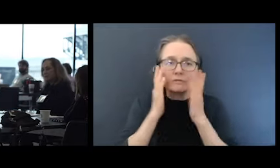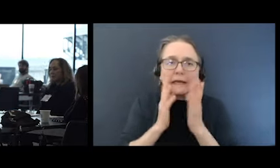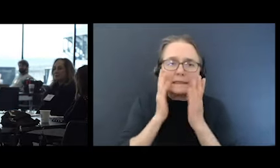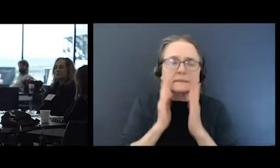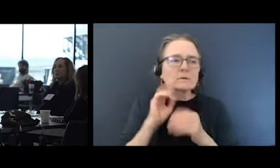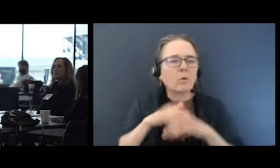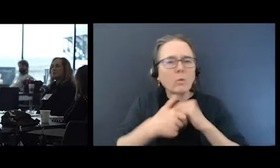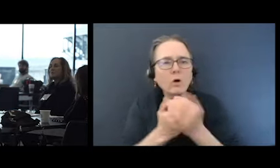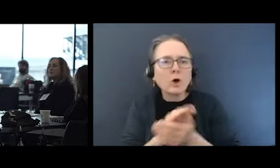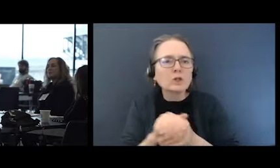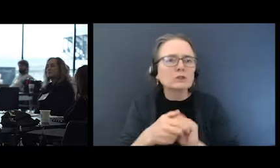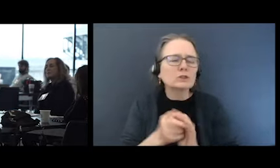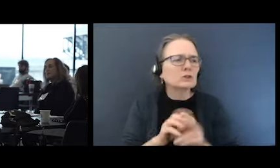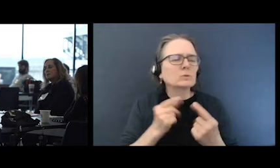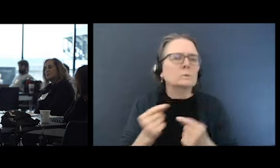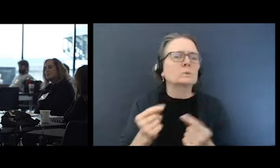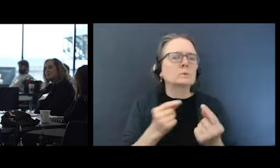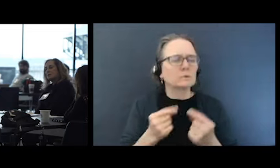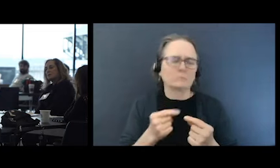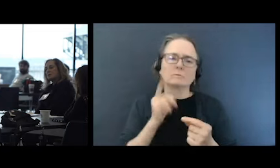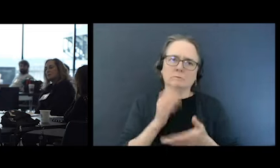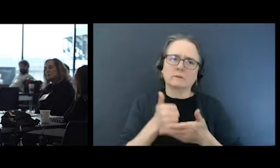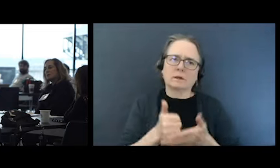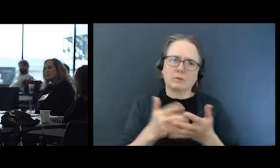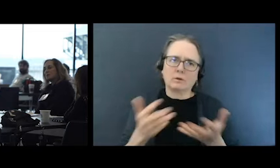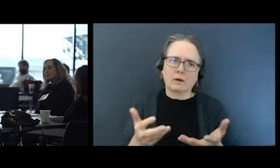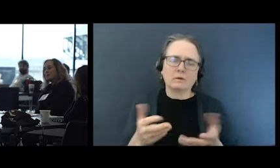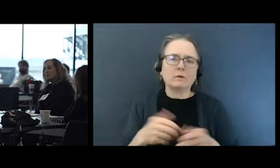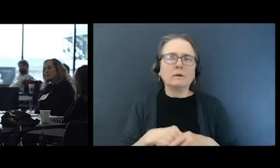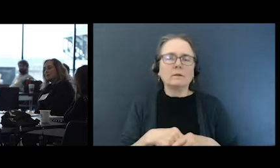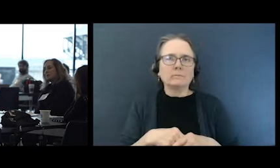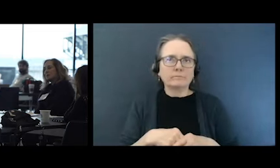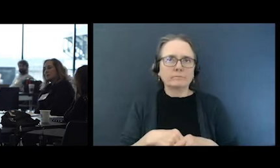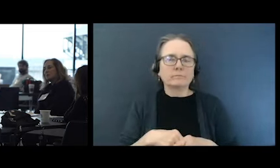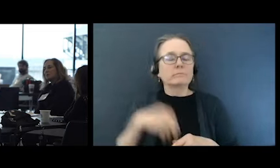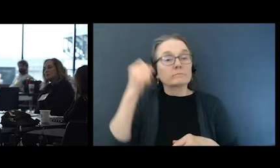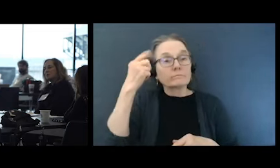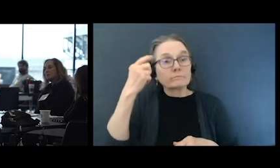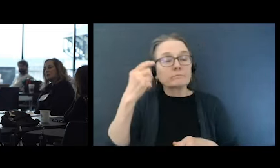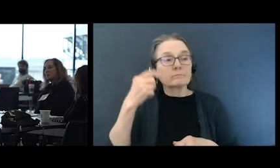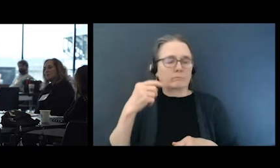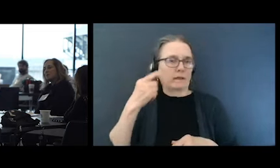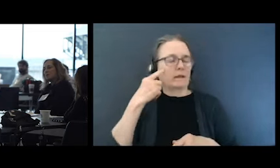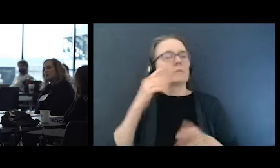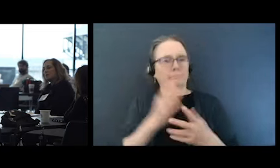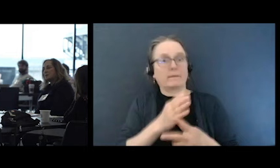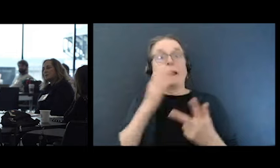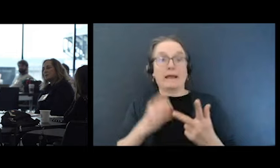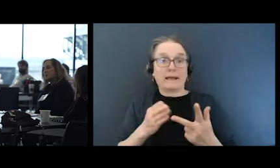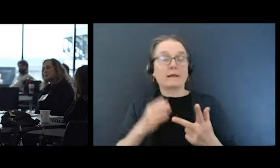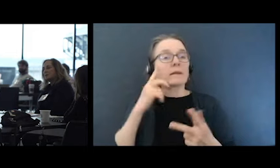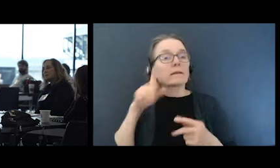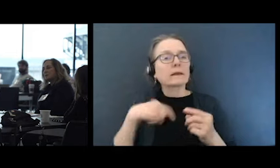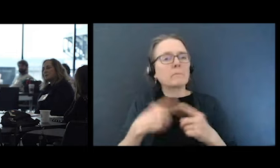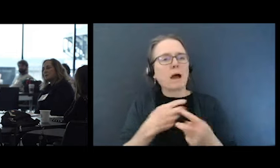yeah, relating just to like the toxic exposure on your route, I think human